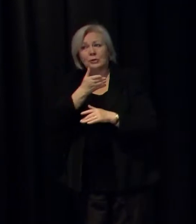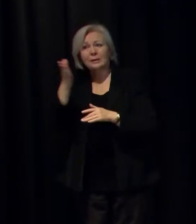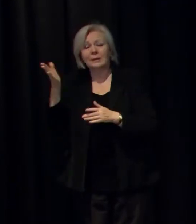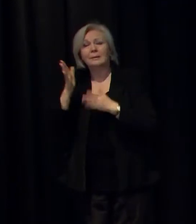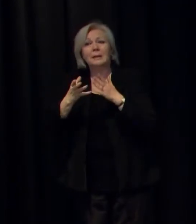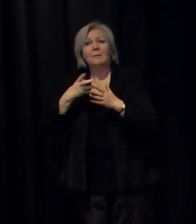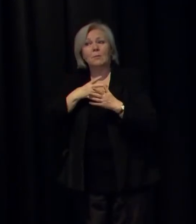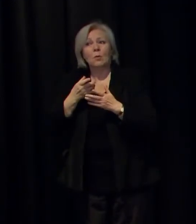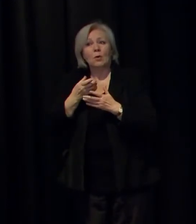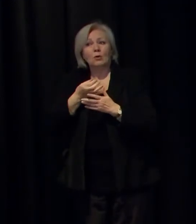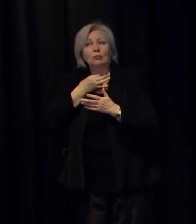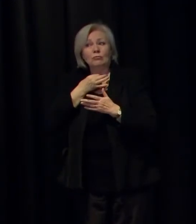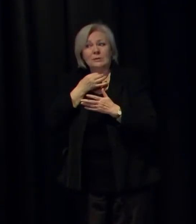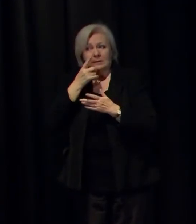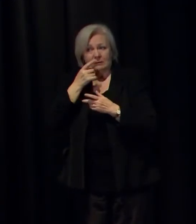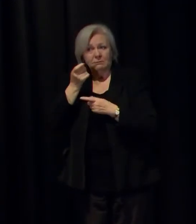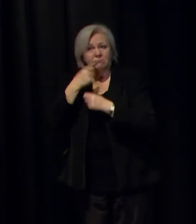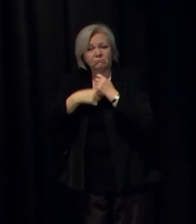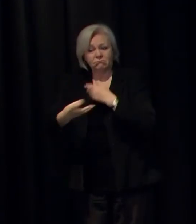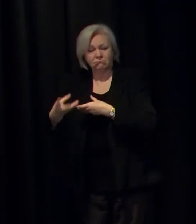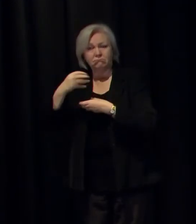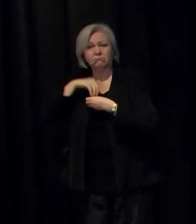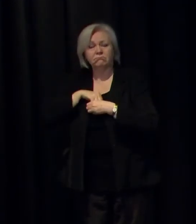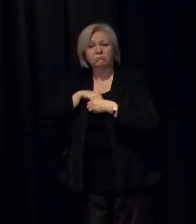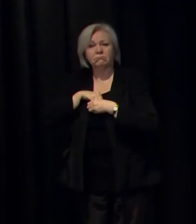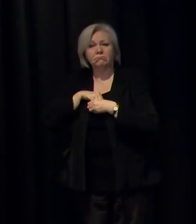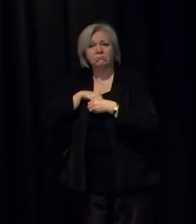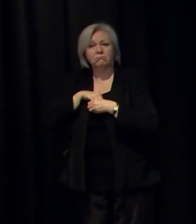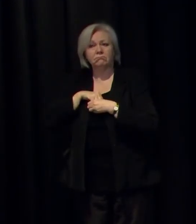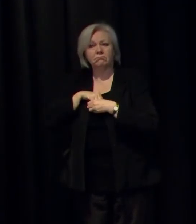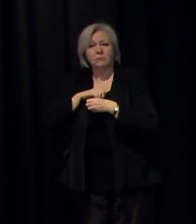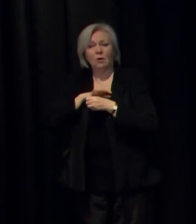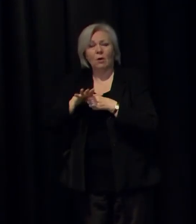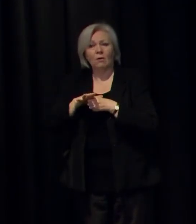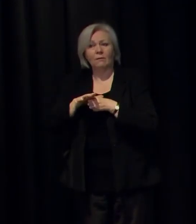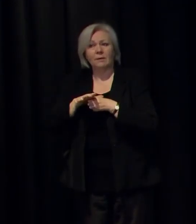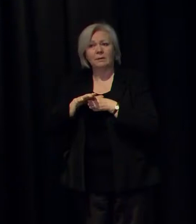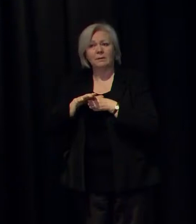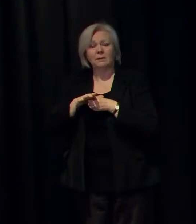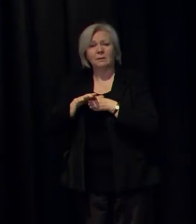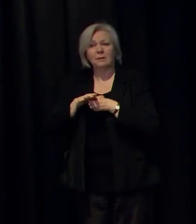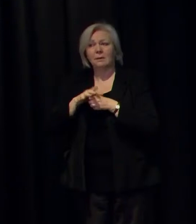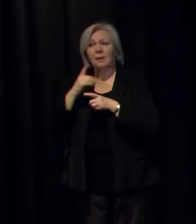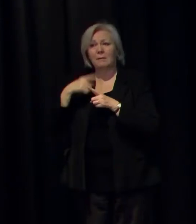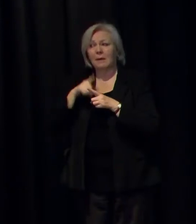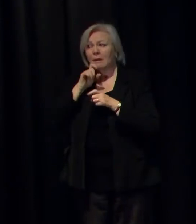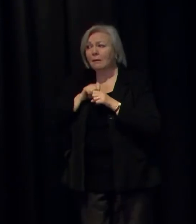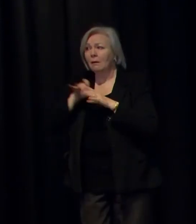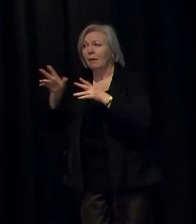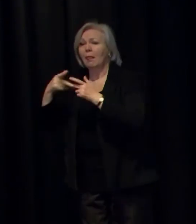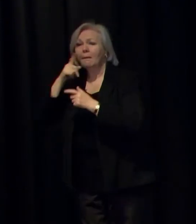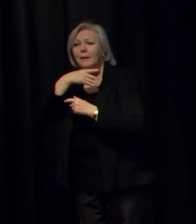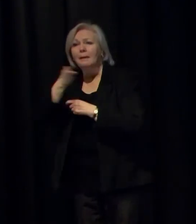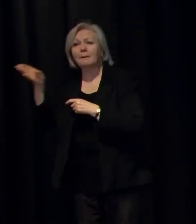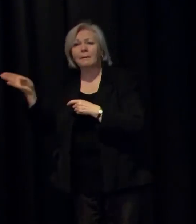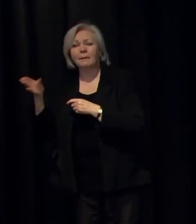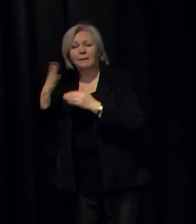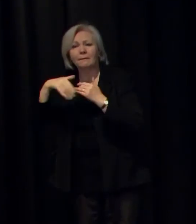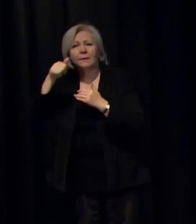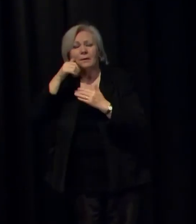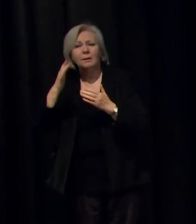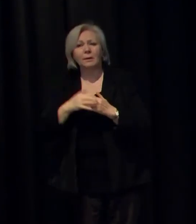of becoming unwell. They're at greater risk also of spreading it to many other people who haven't had a chance to have a first dose yet. But we're getting very close, can I